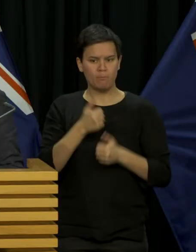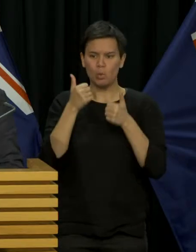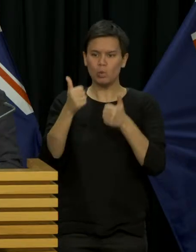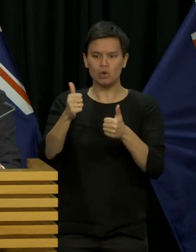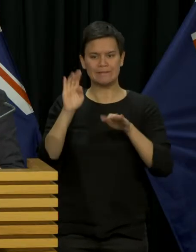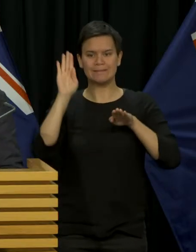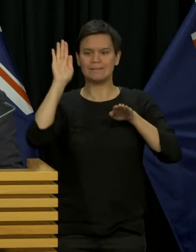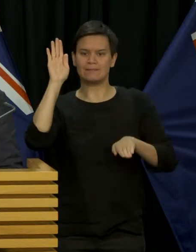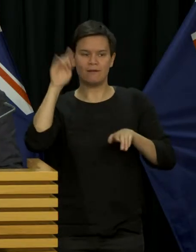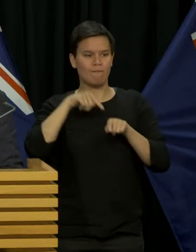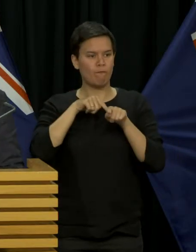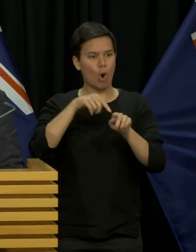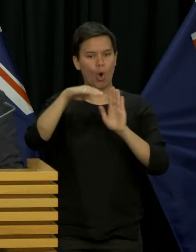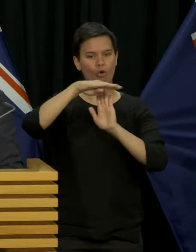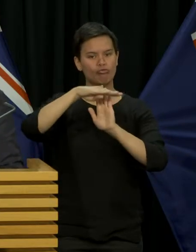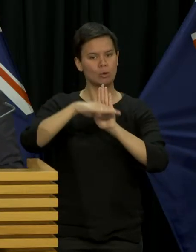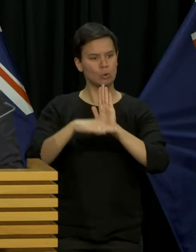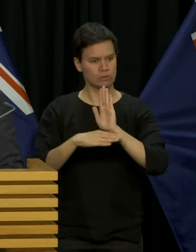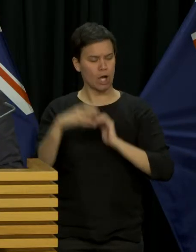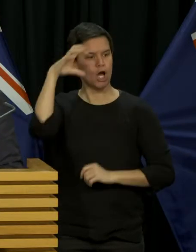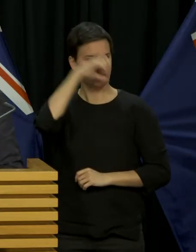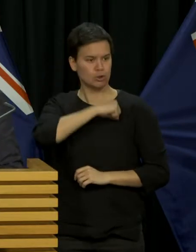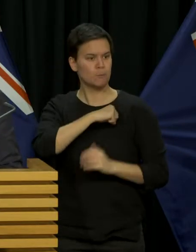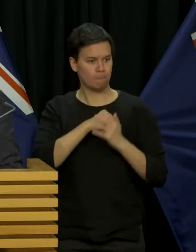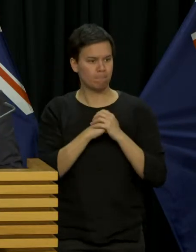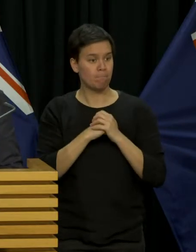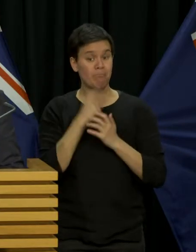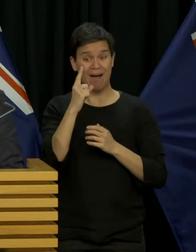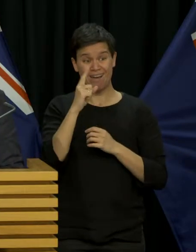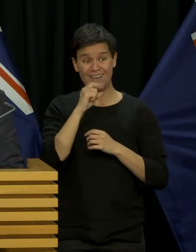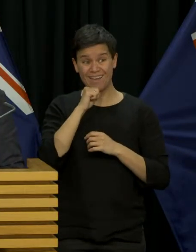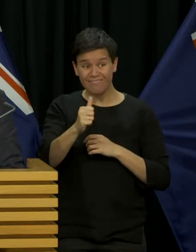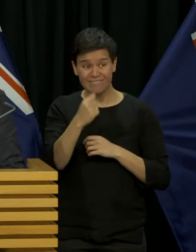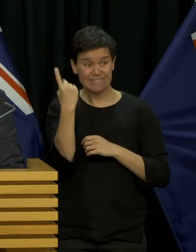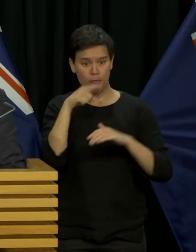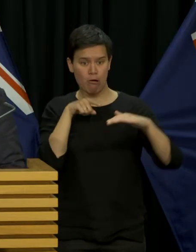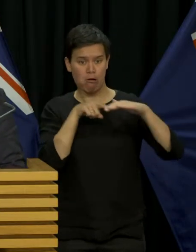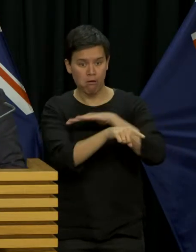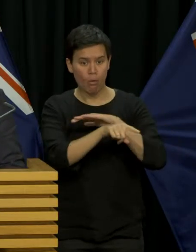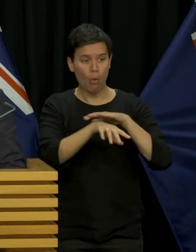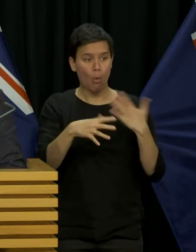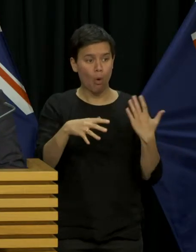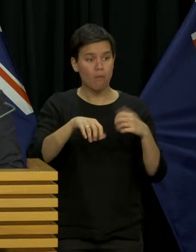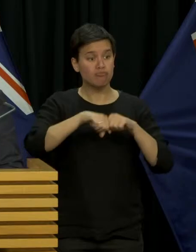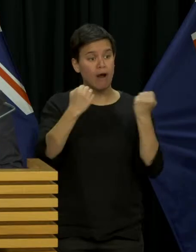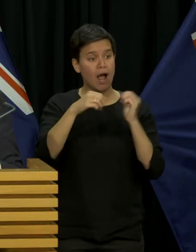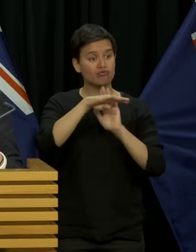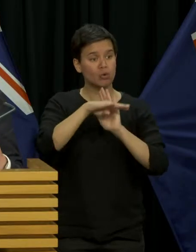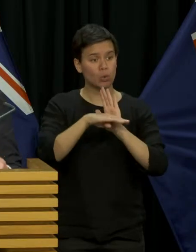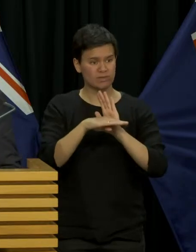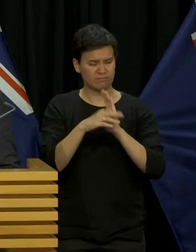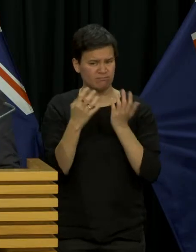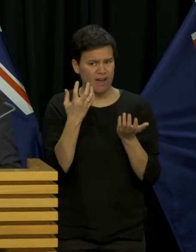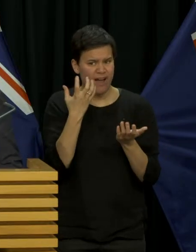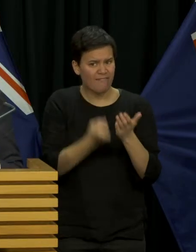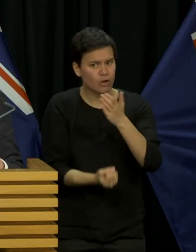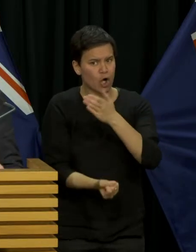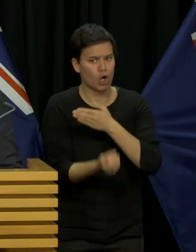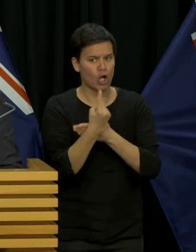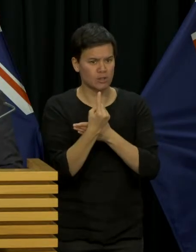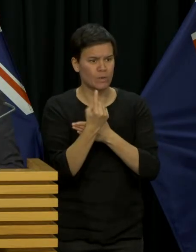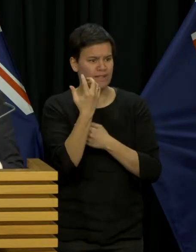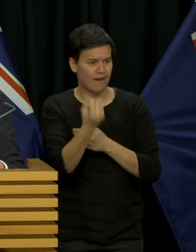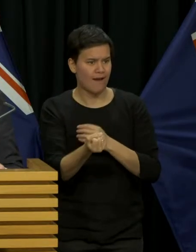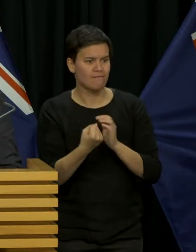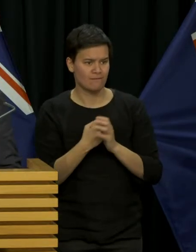Those who break the rules, as we've indicated, there are consequences for that. Now, I'll be very, cautious